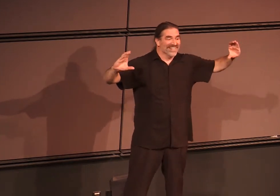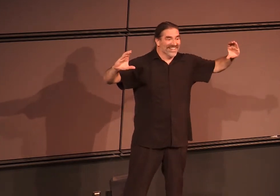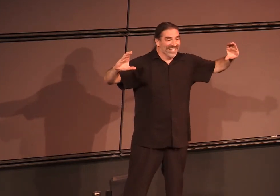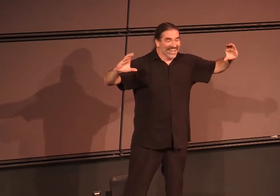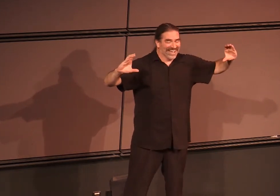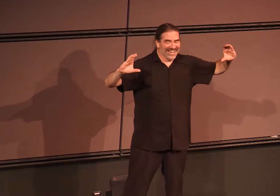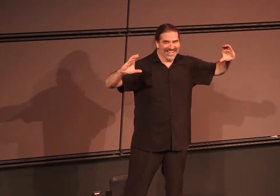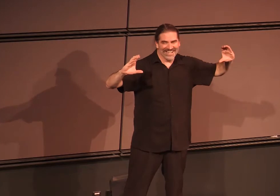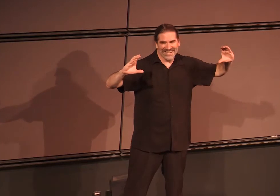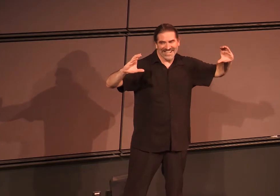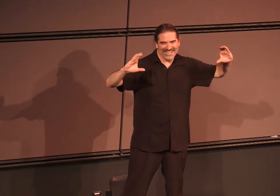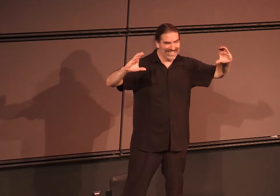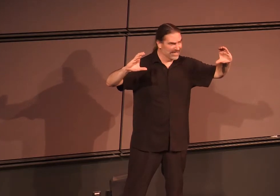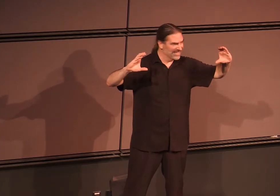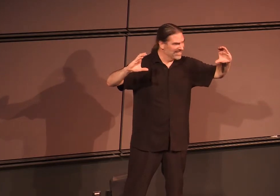As the sun approaches the sun,